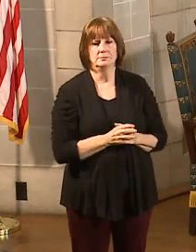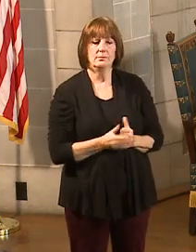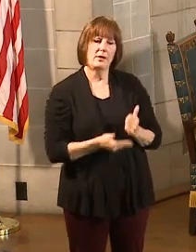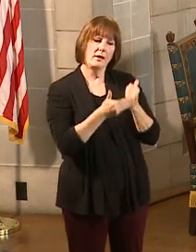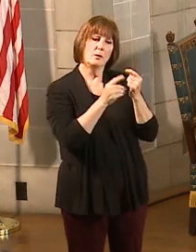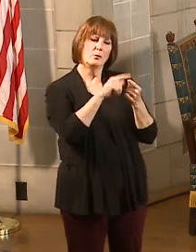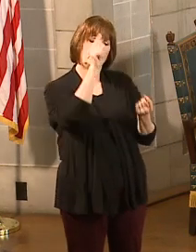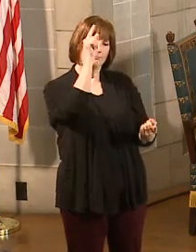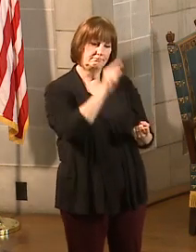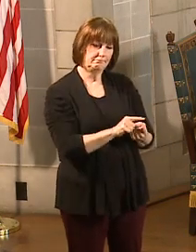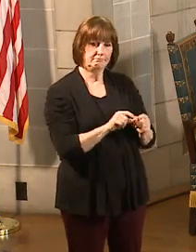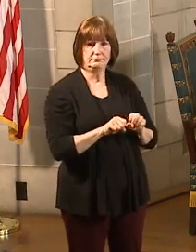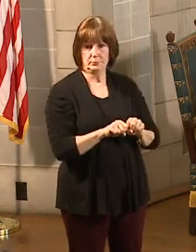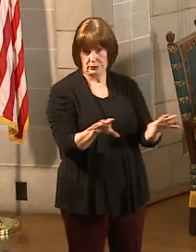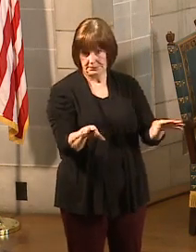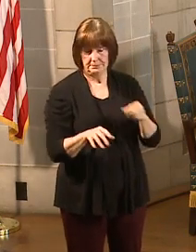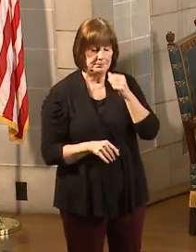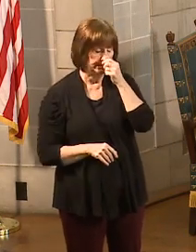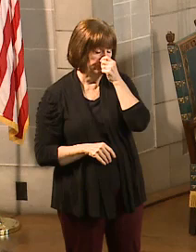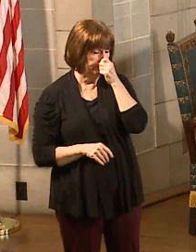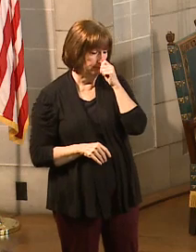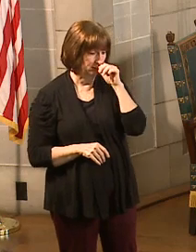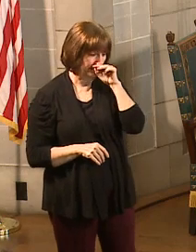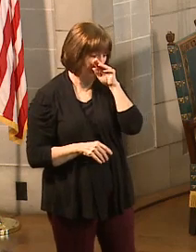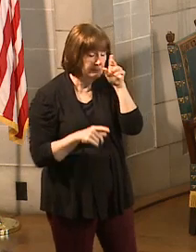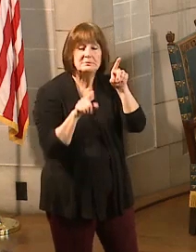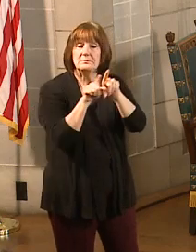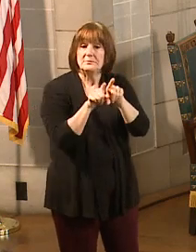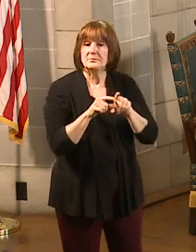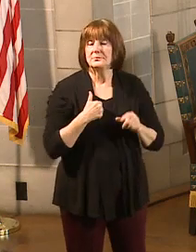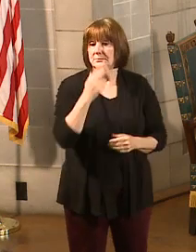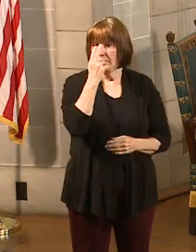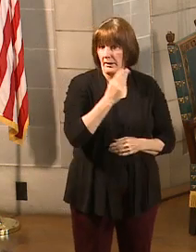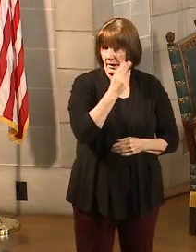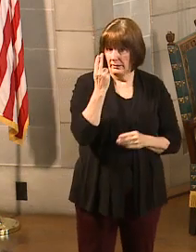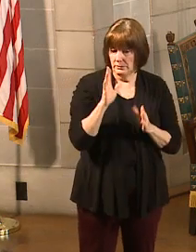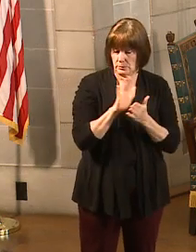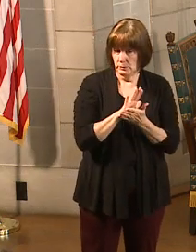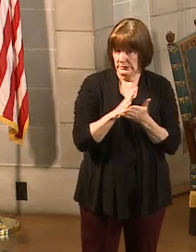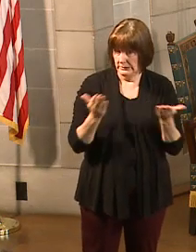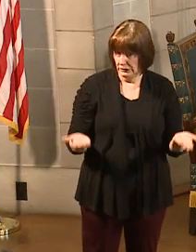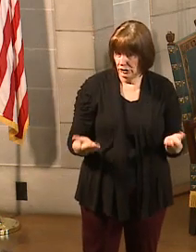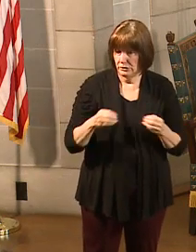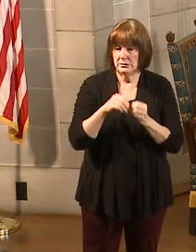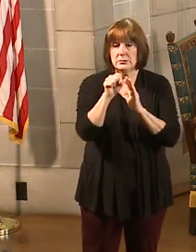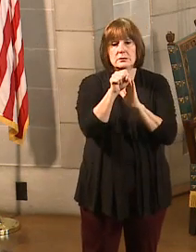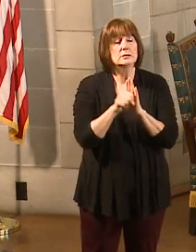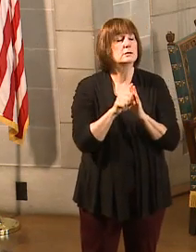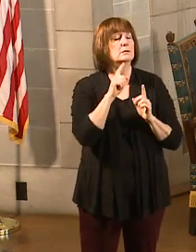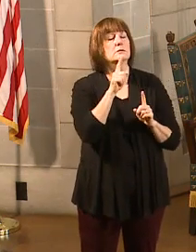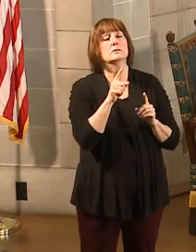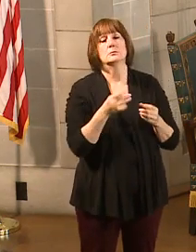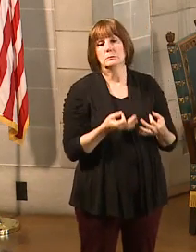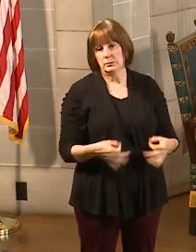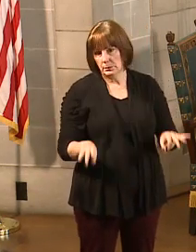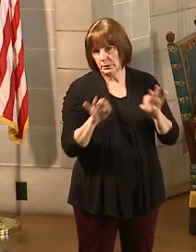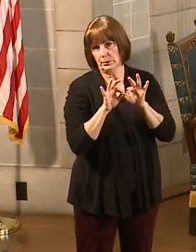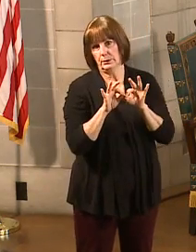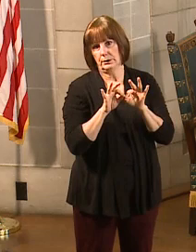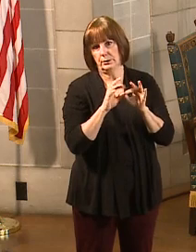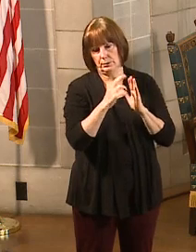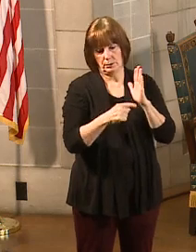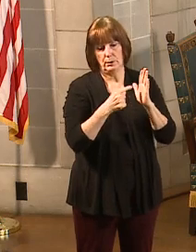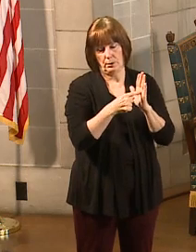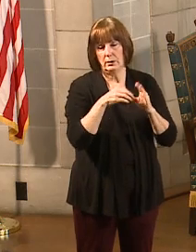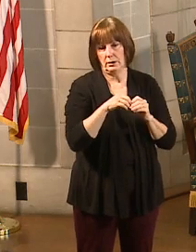slow the spread of the virus. Well, we also have our Catholic schools here in the state that provide a very important role with regard to education as